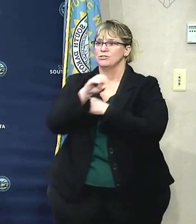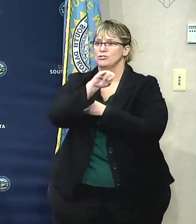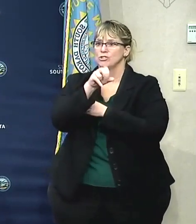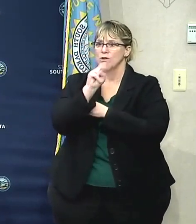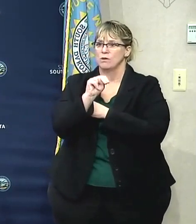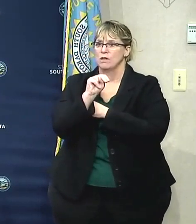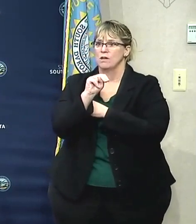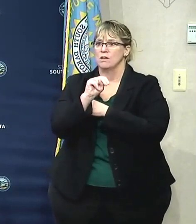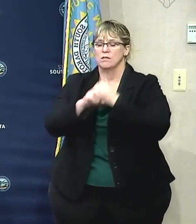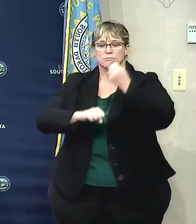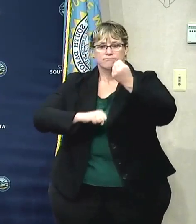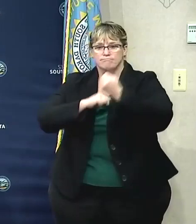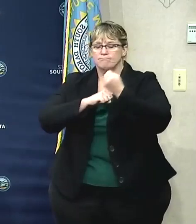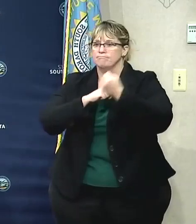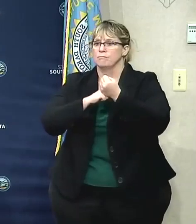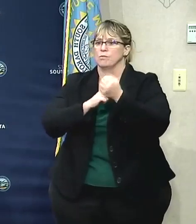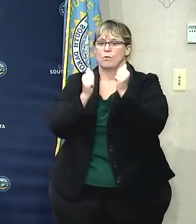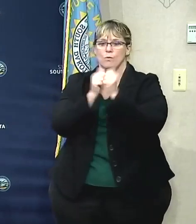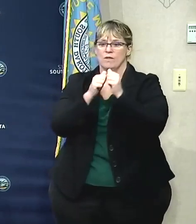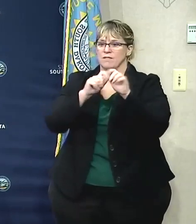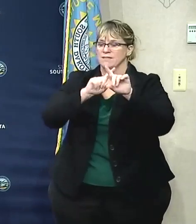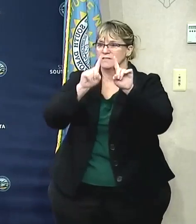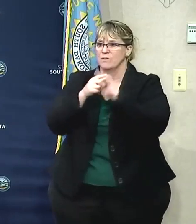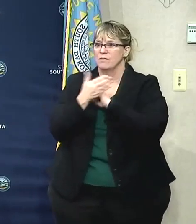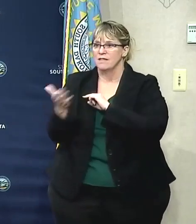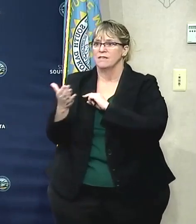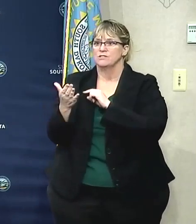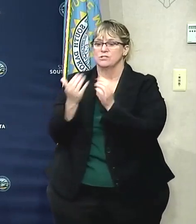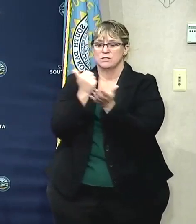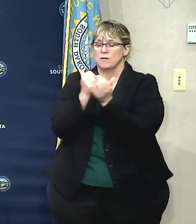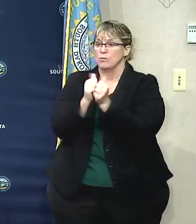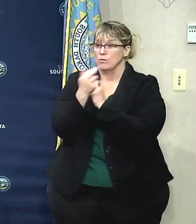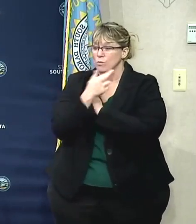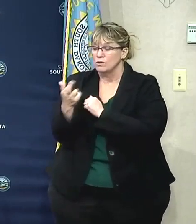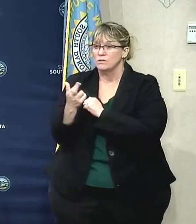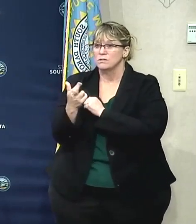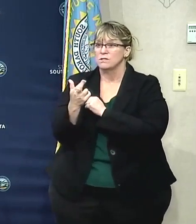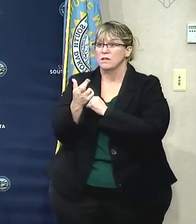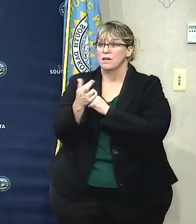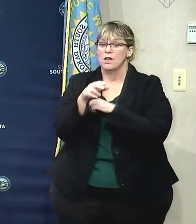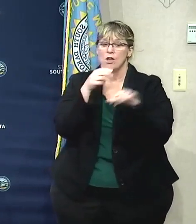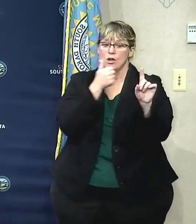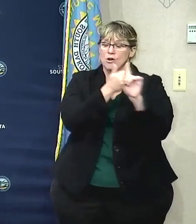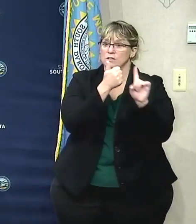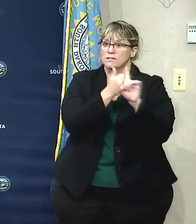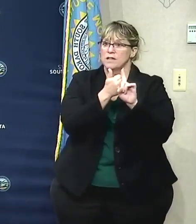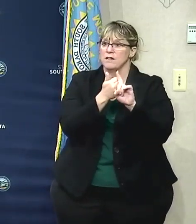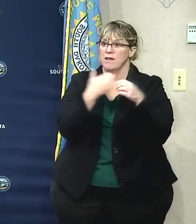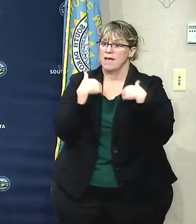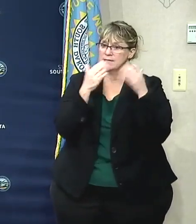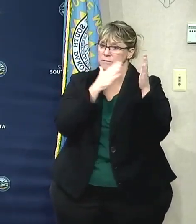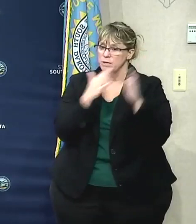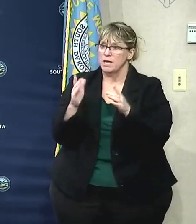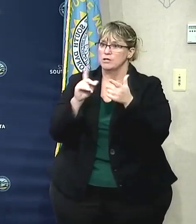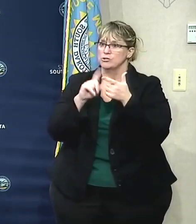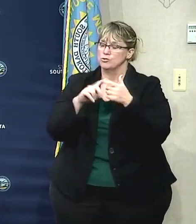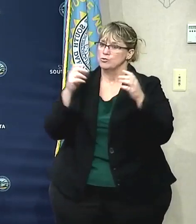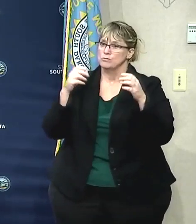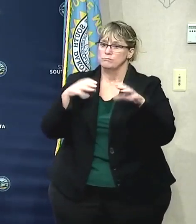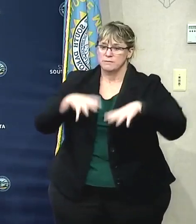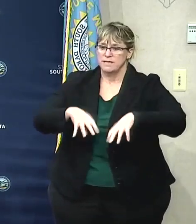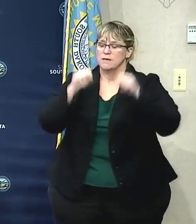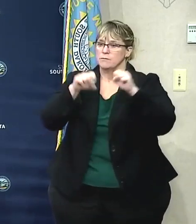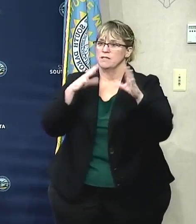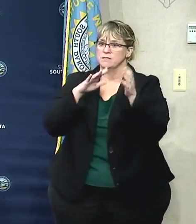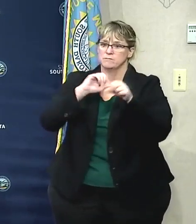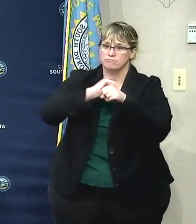She has stood up our operations. She has readied our resources. She has prepared a plan to fight this virus head on,